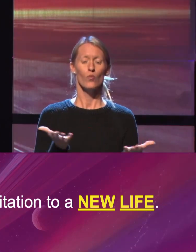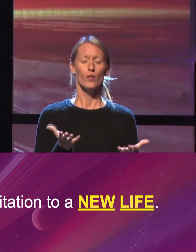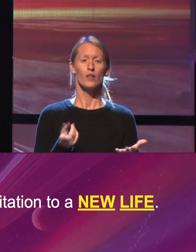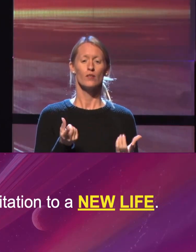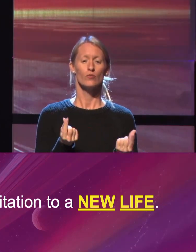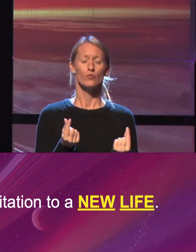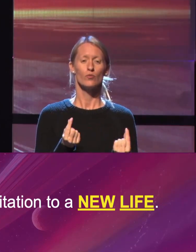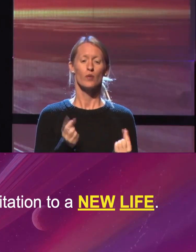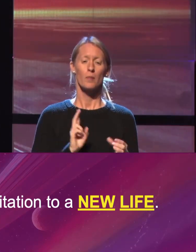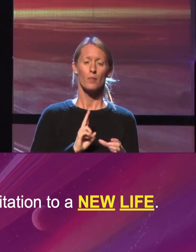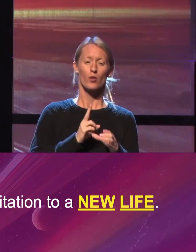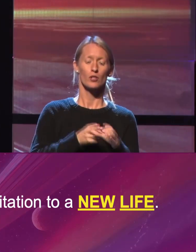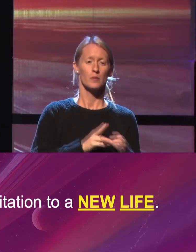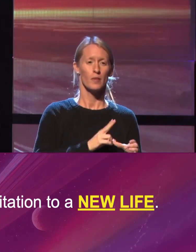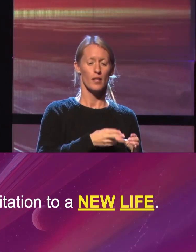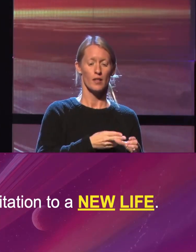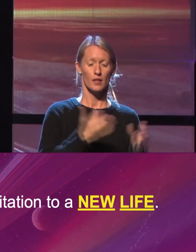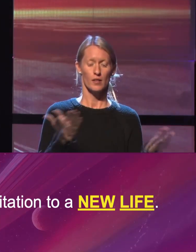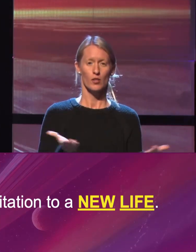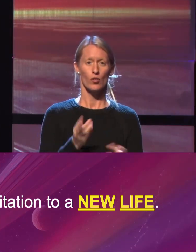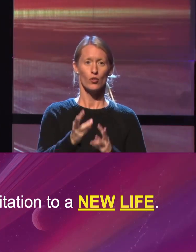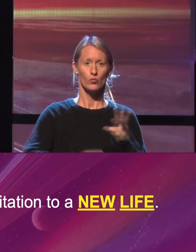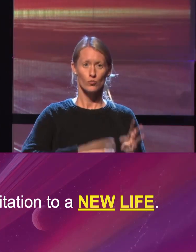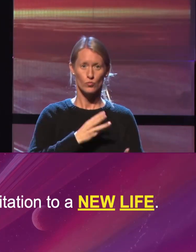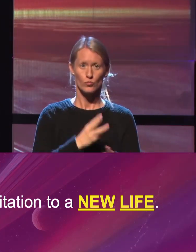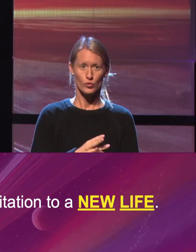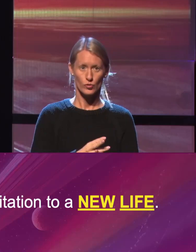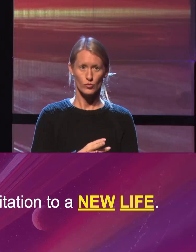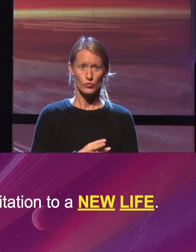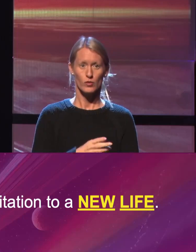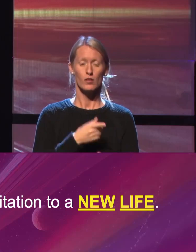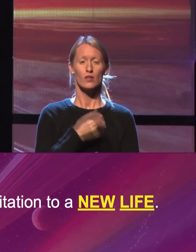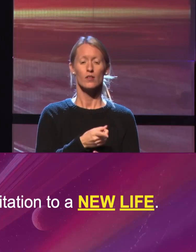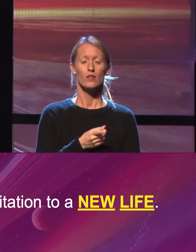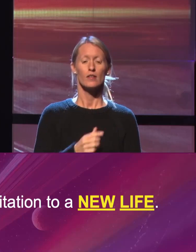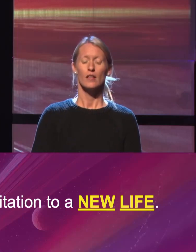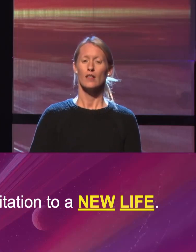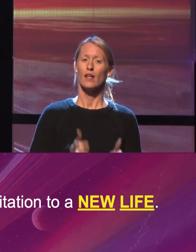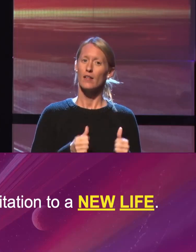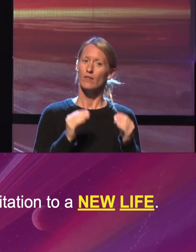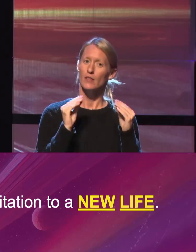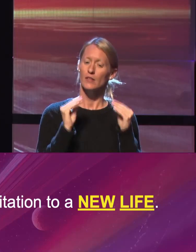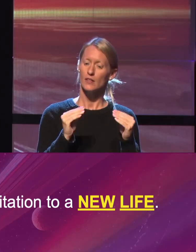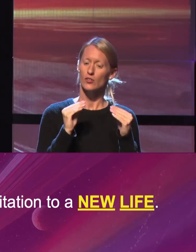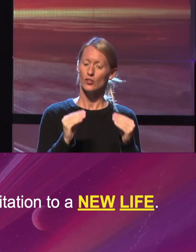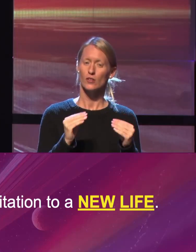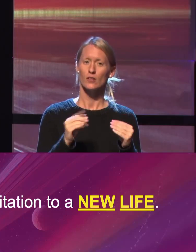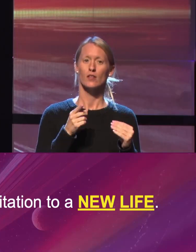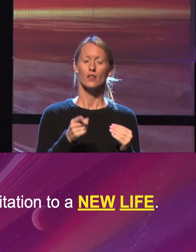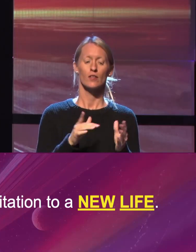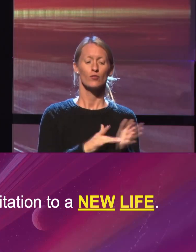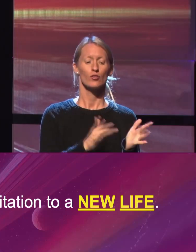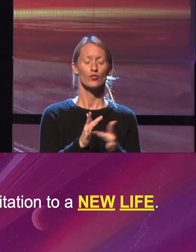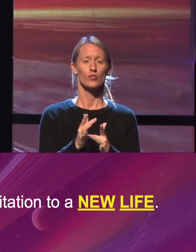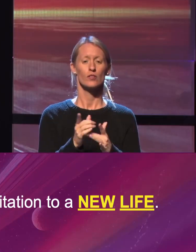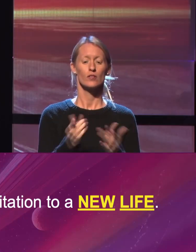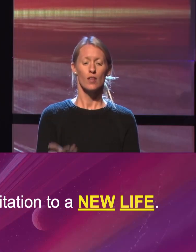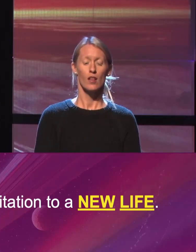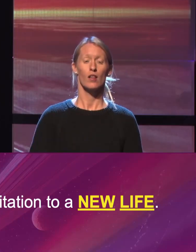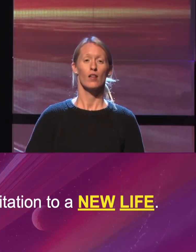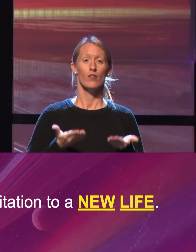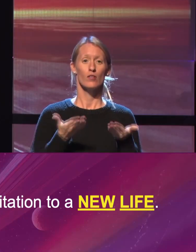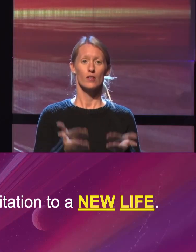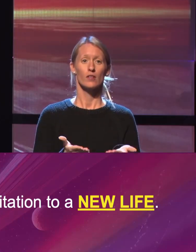And our tradition, the revelation of John, the life and the teachings of Jesus are offering an opportunity to live in